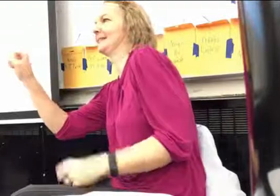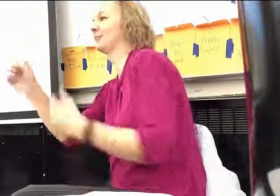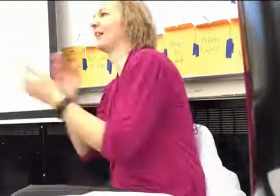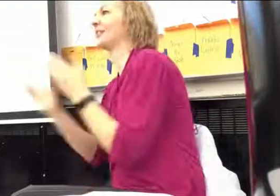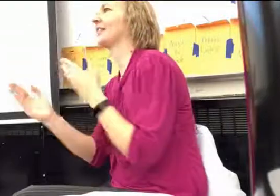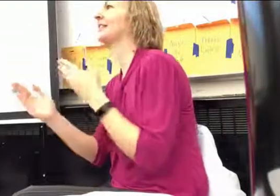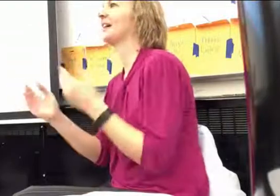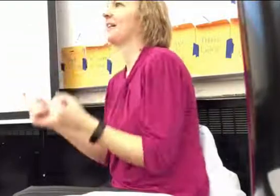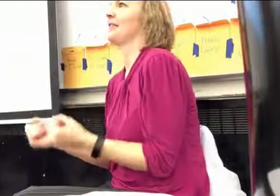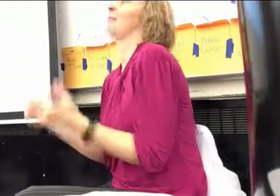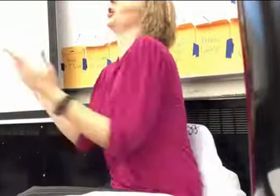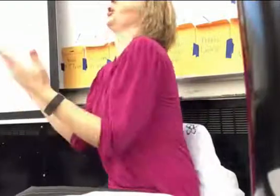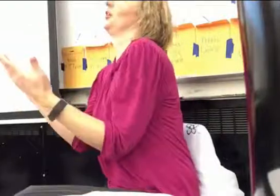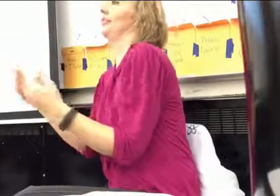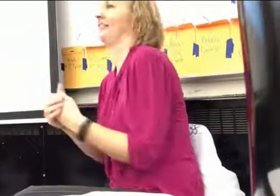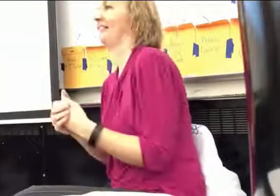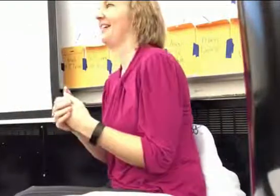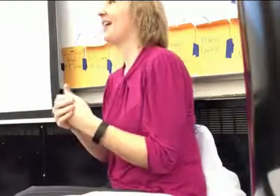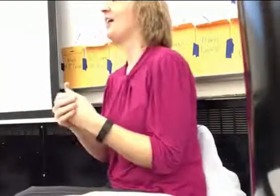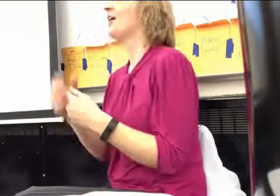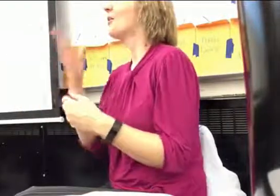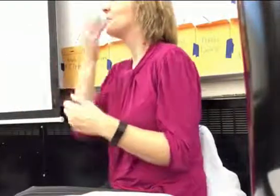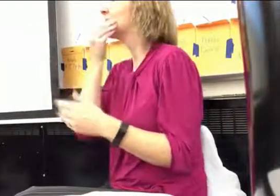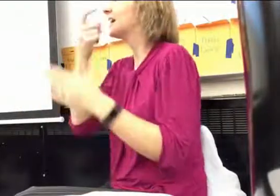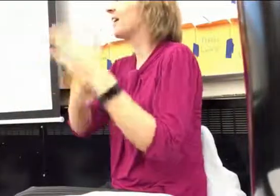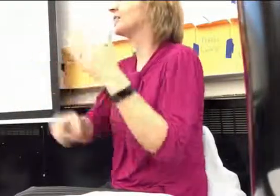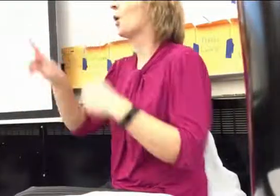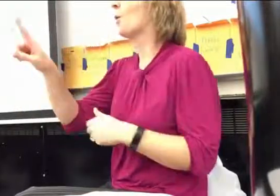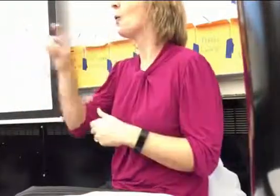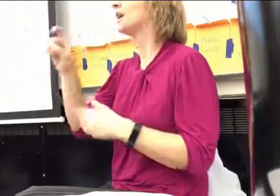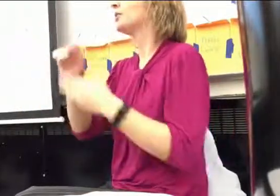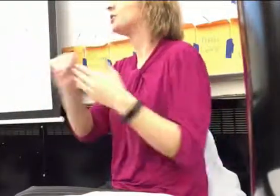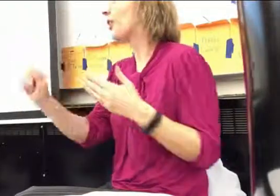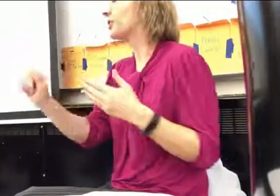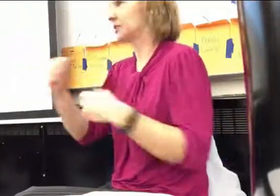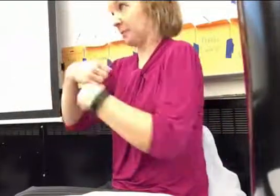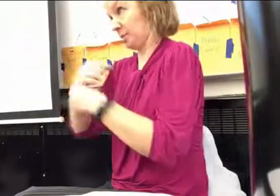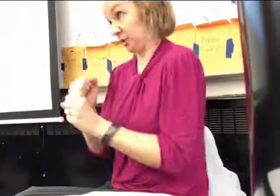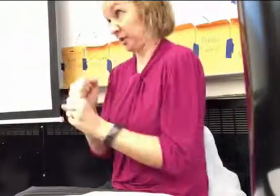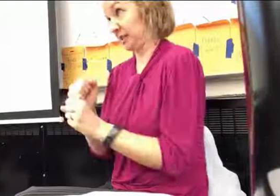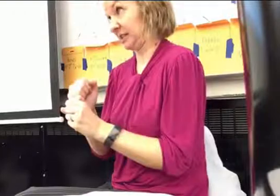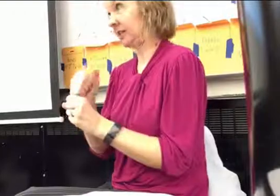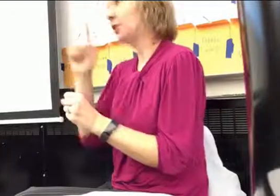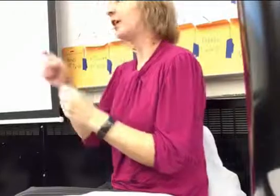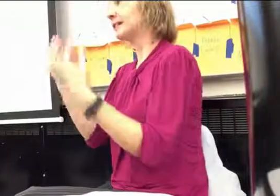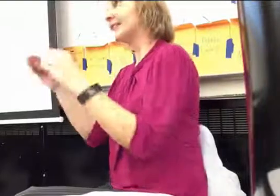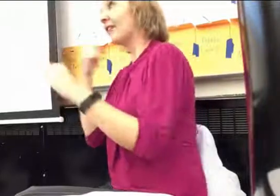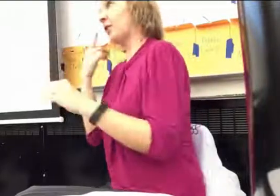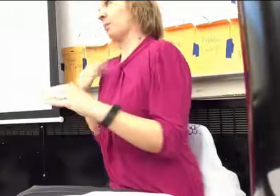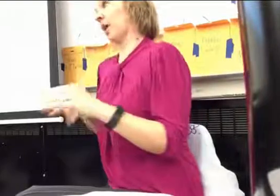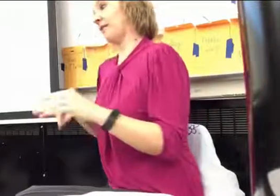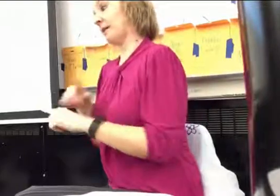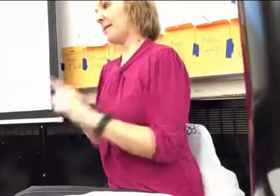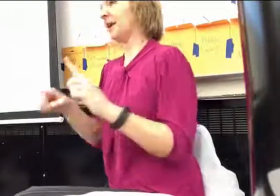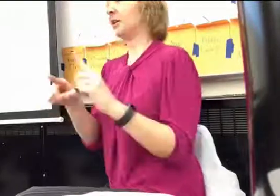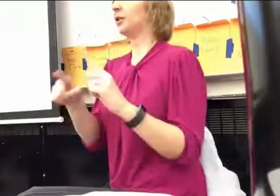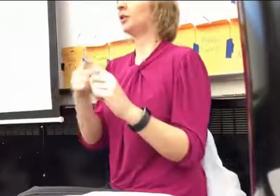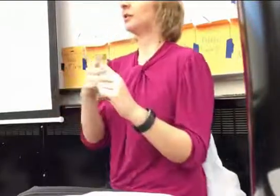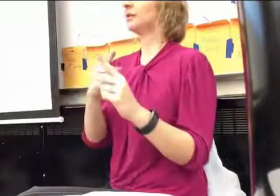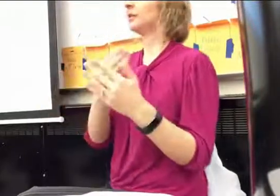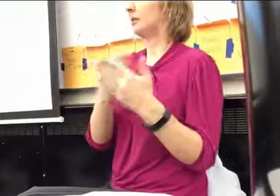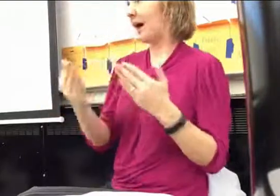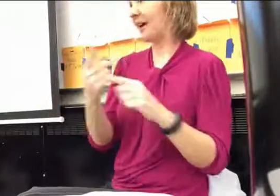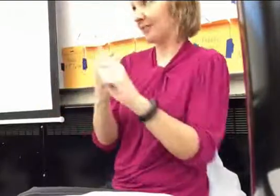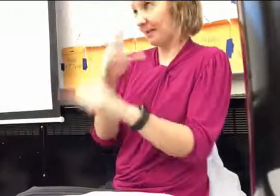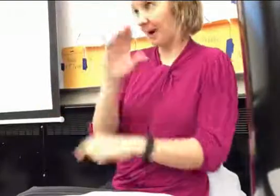an Xbox, and we're going to pretend that it costs $100 to produce this Xbox. So you had to sell it for a profit, but this is how much you buy it from the